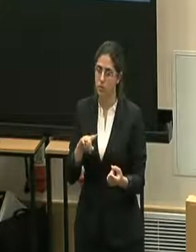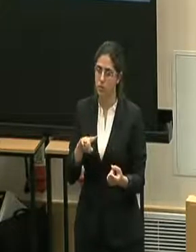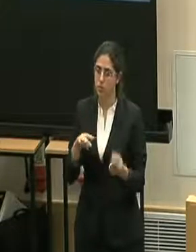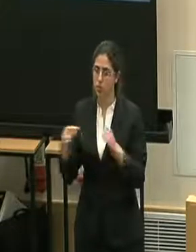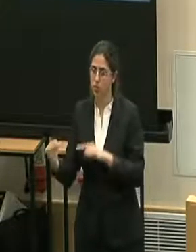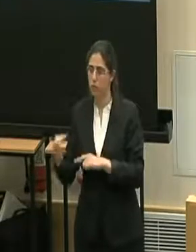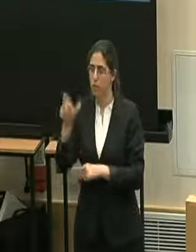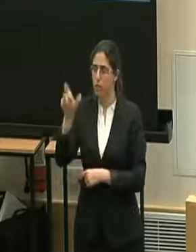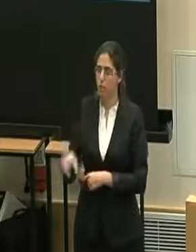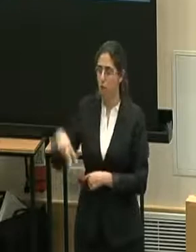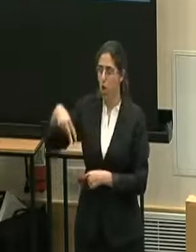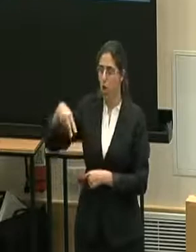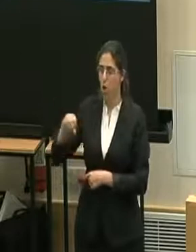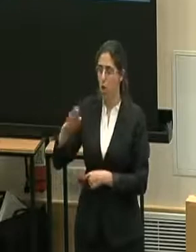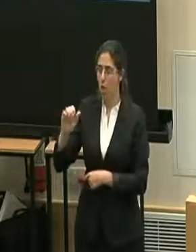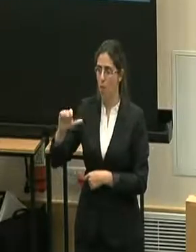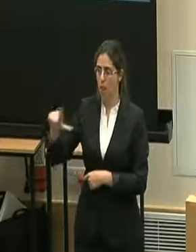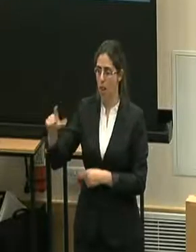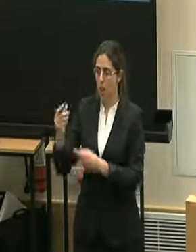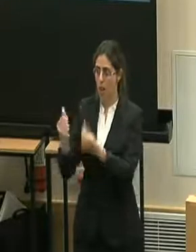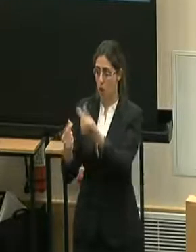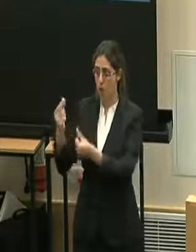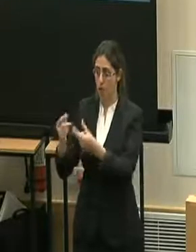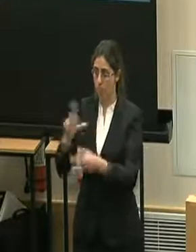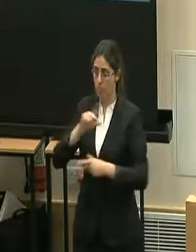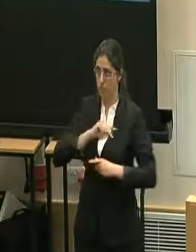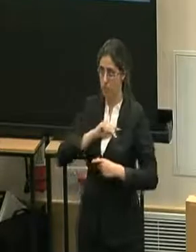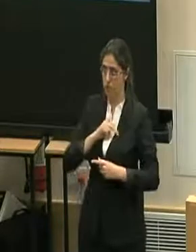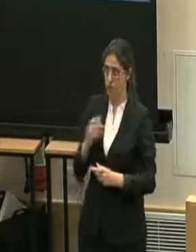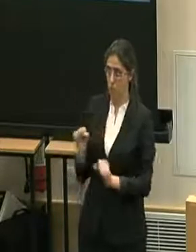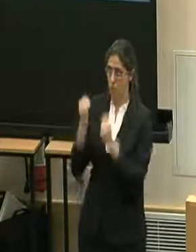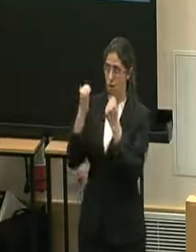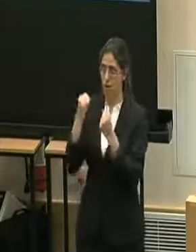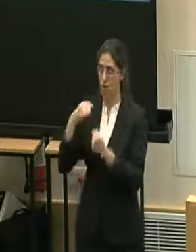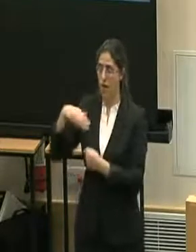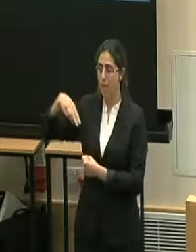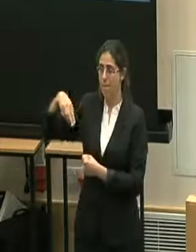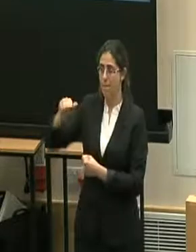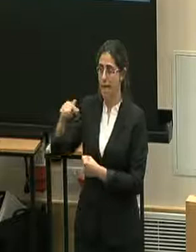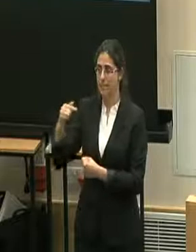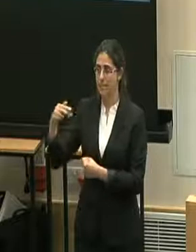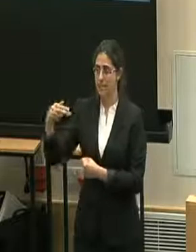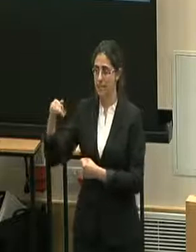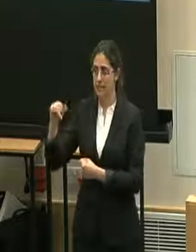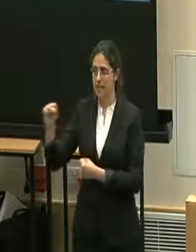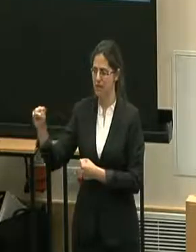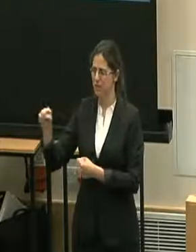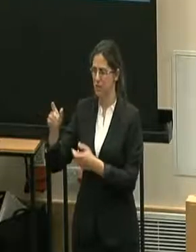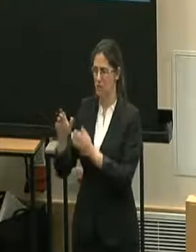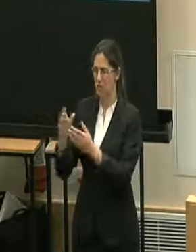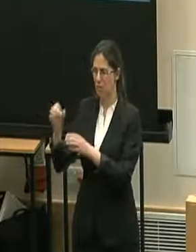Nobel Prize-winning economist Amartya Sen, and whose work is impenetrably difficult to read,